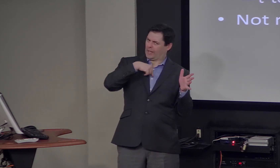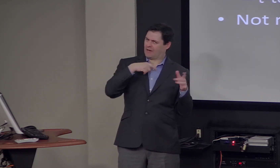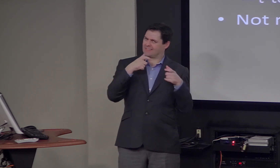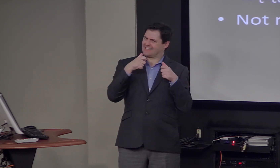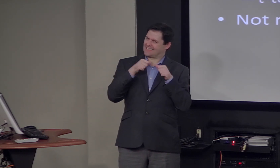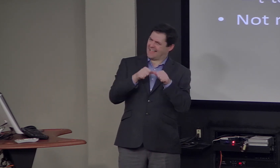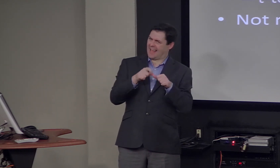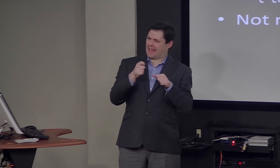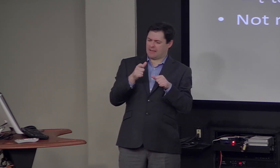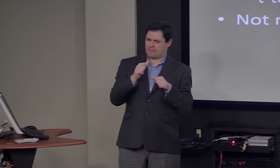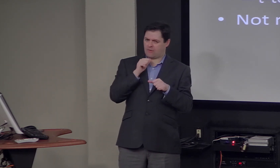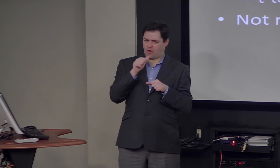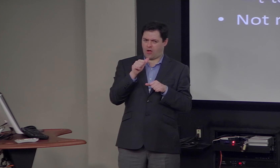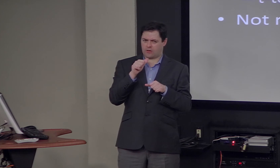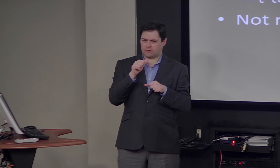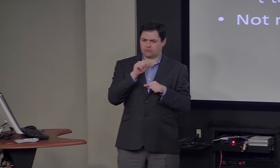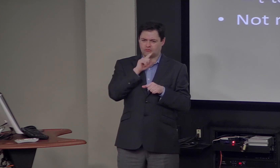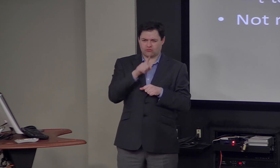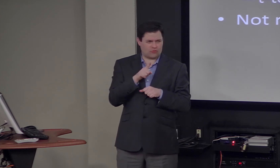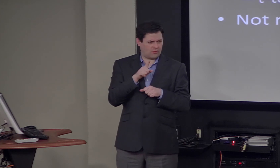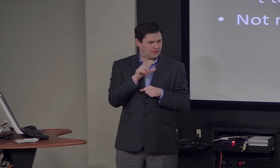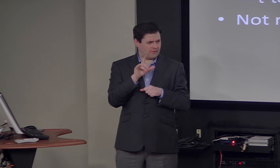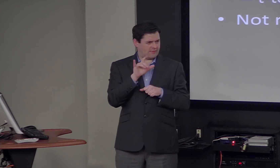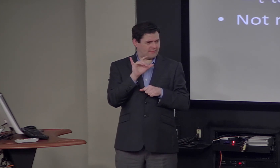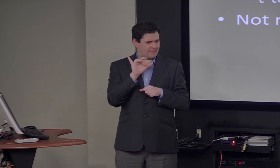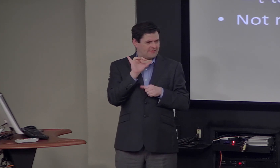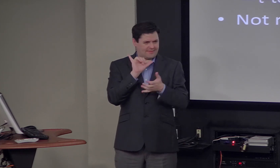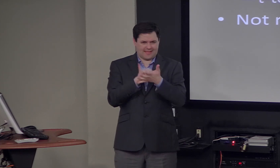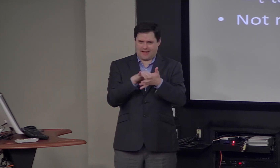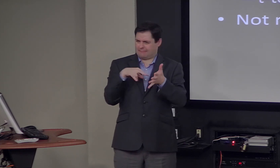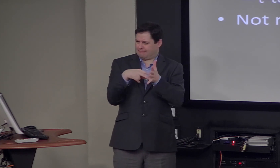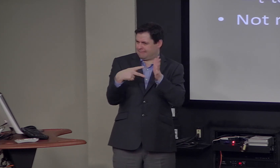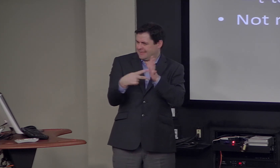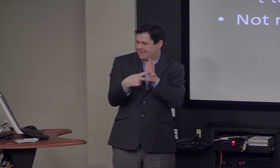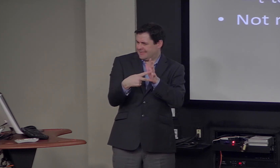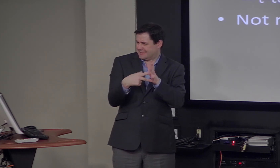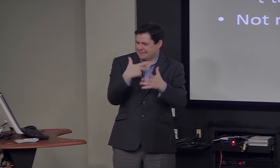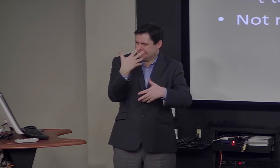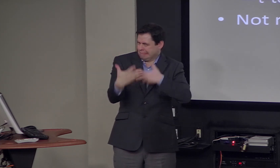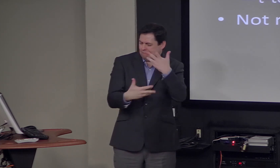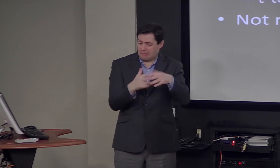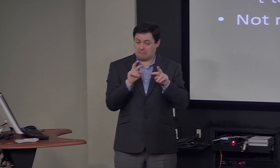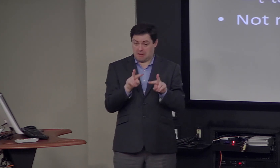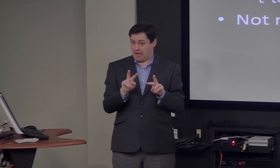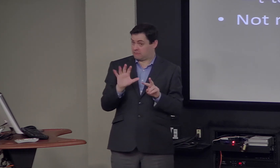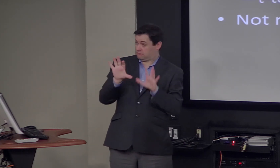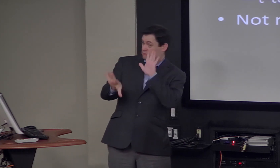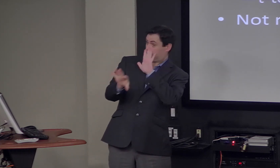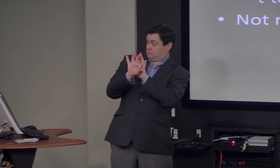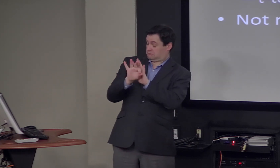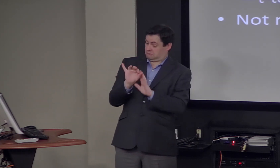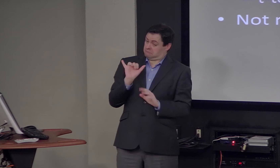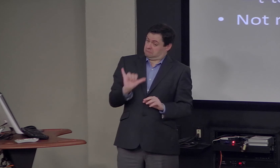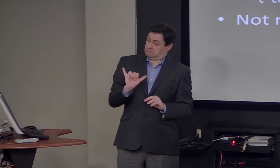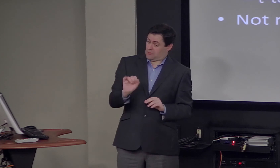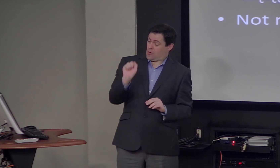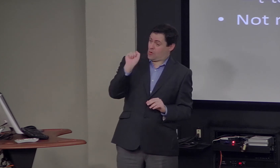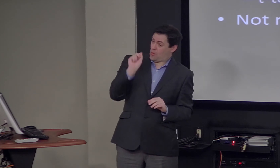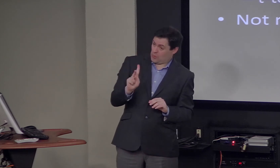So with that, we were very curious to understand our predicted outcome was not realized.